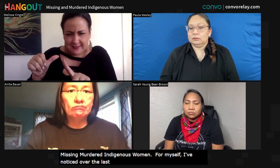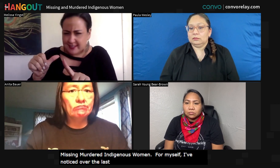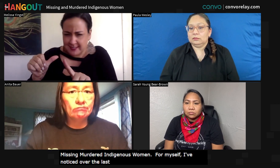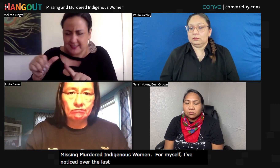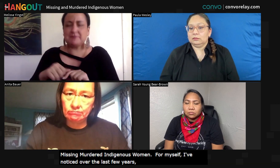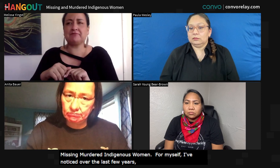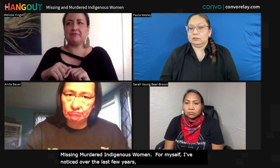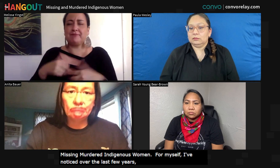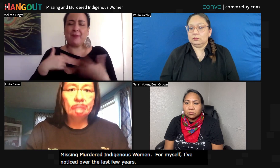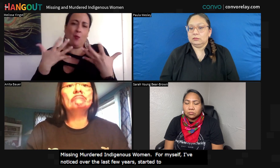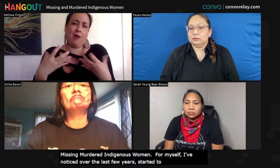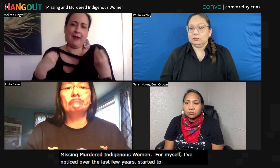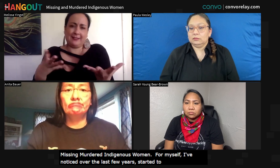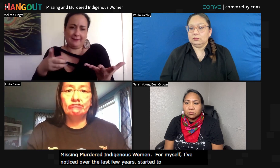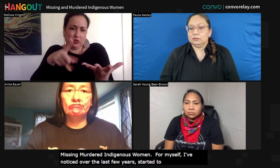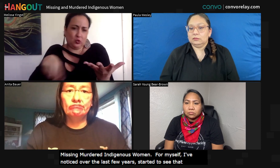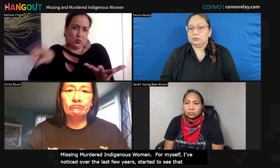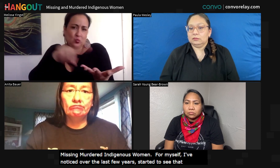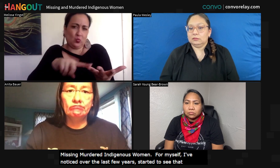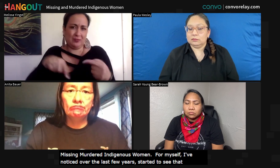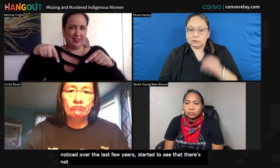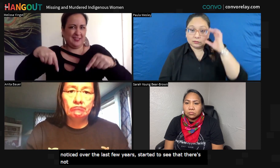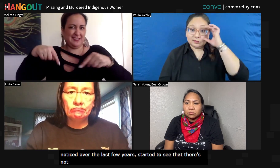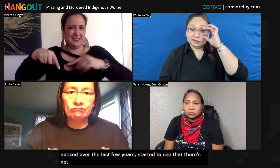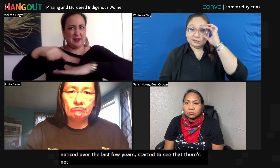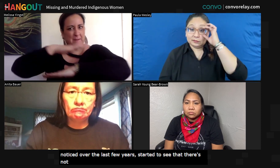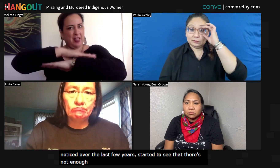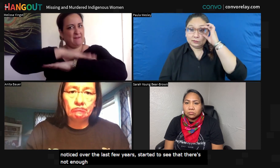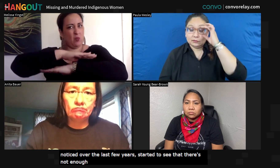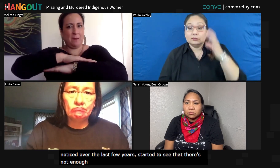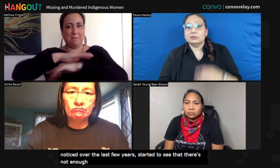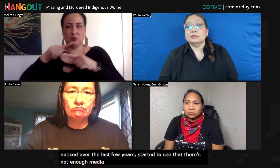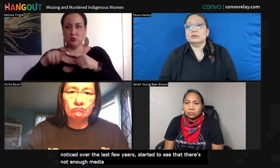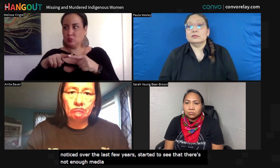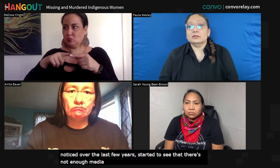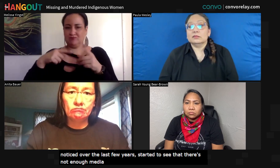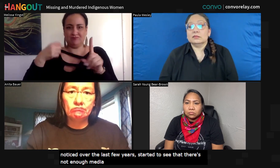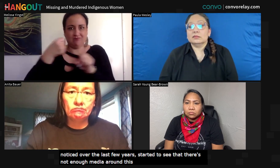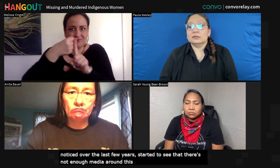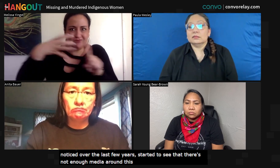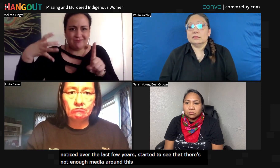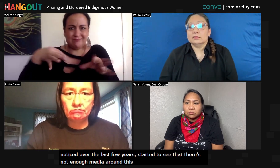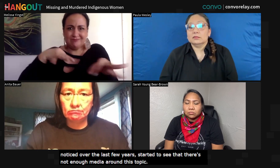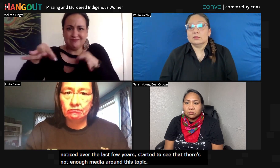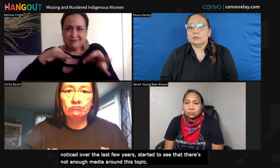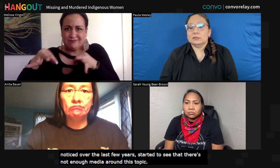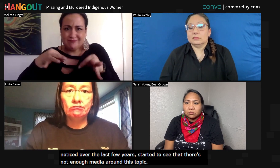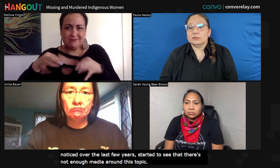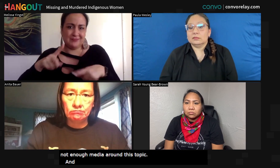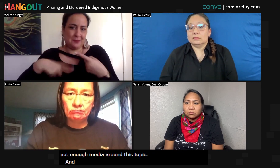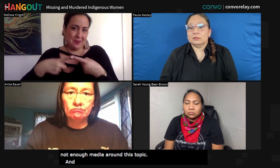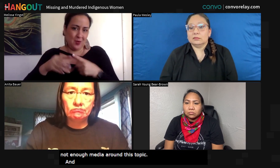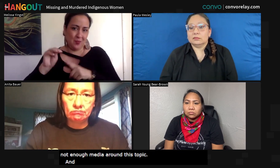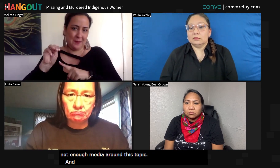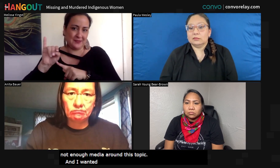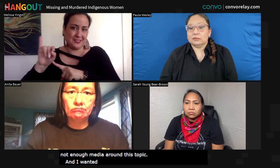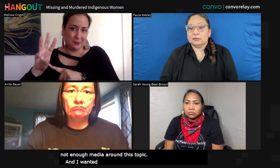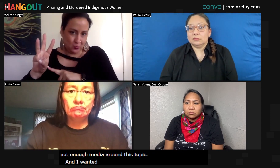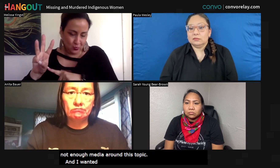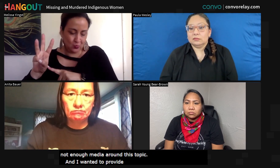media around this topic. And I wanted to provide a platform for you guys to expand